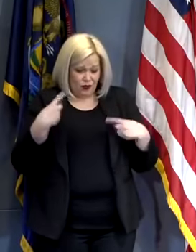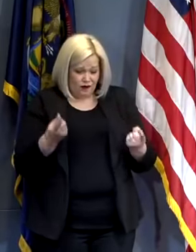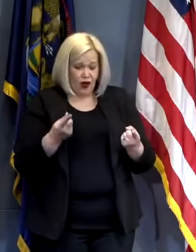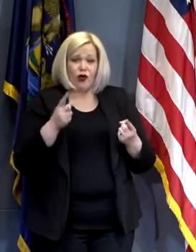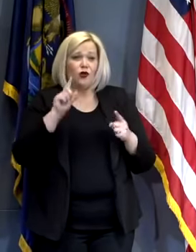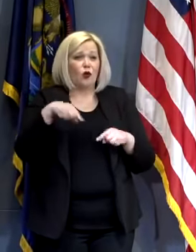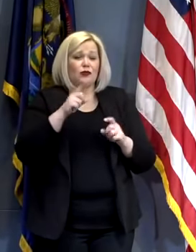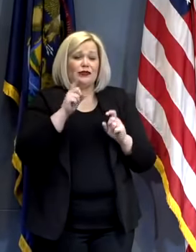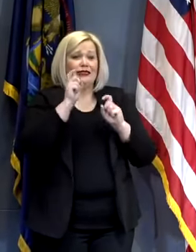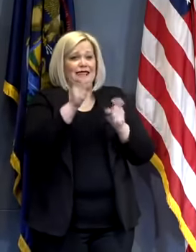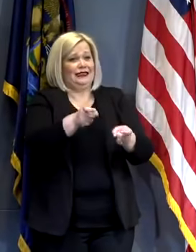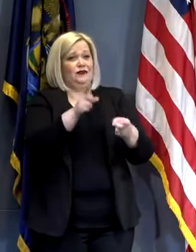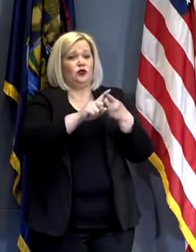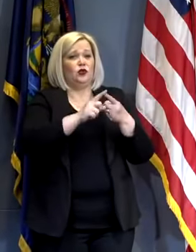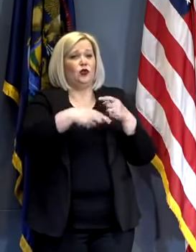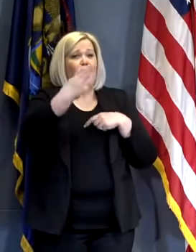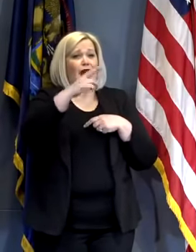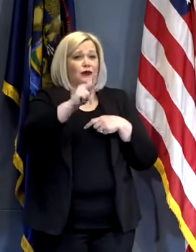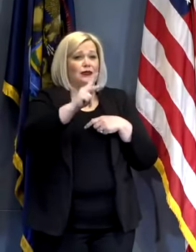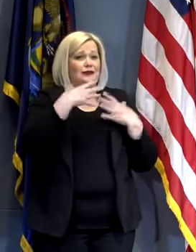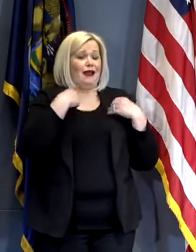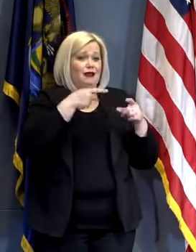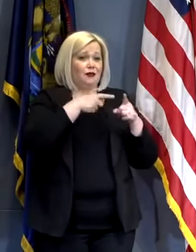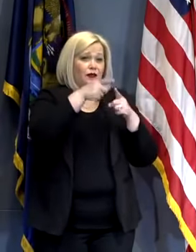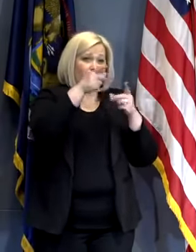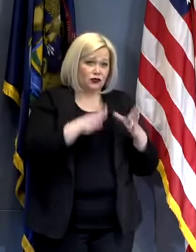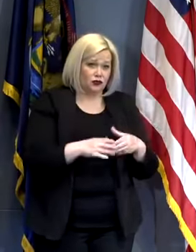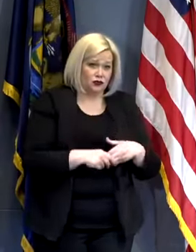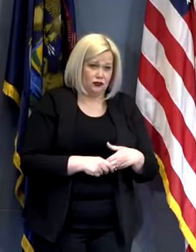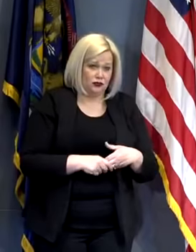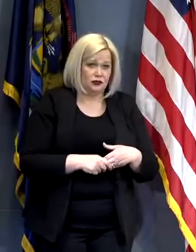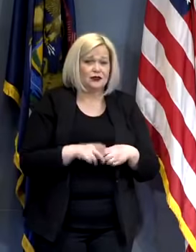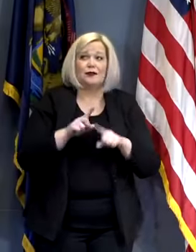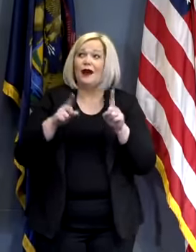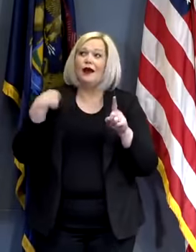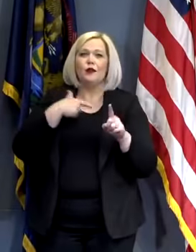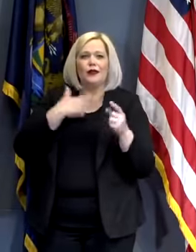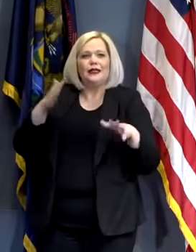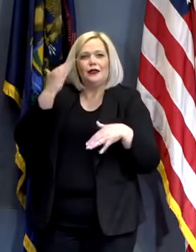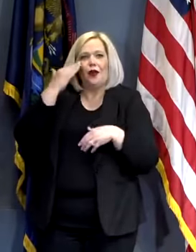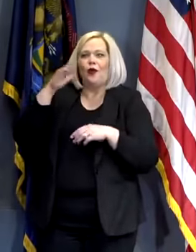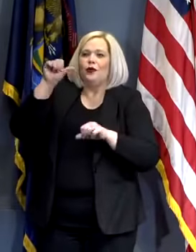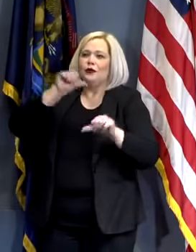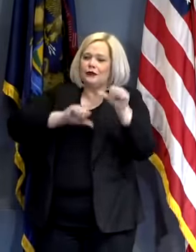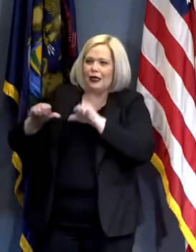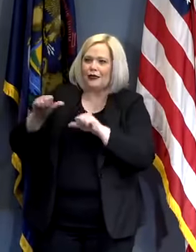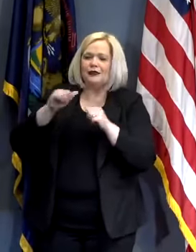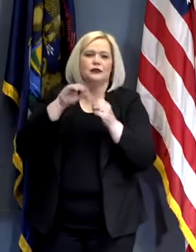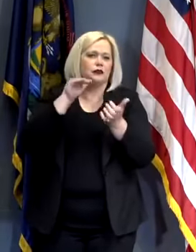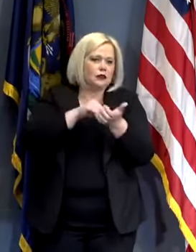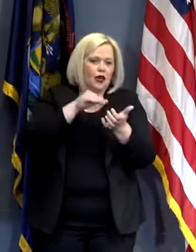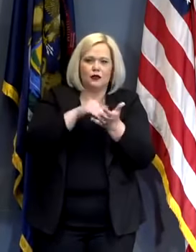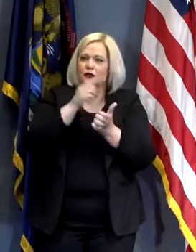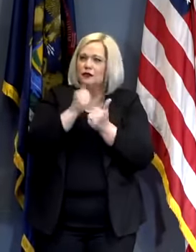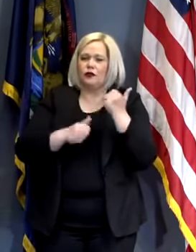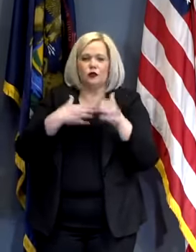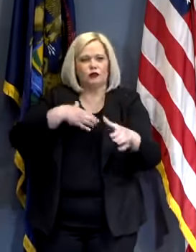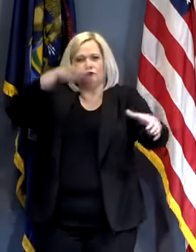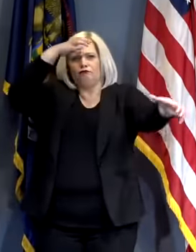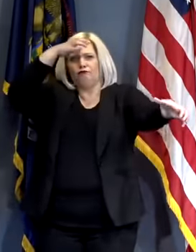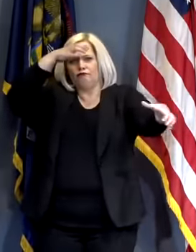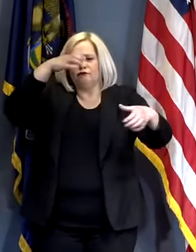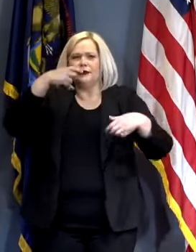high-risk healthcare professionals. We know, according to all of the epidemiologists and scientists, and Dr. Khaldun, of course, our